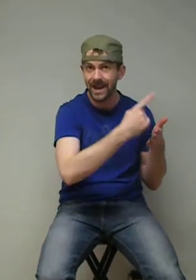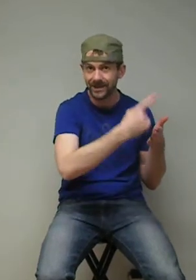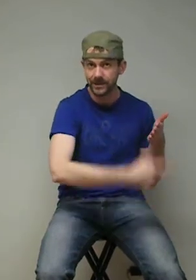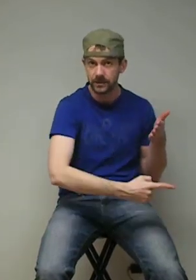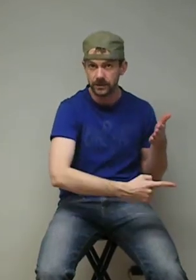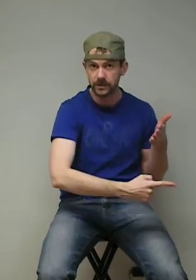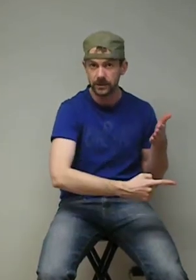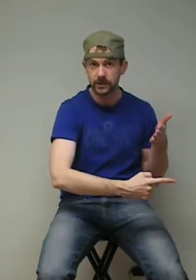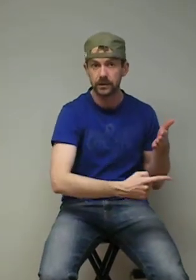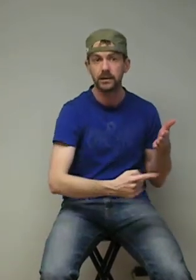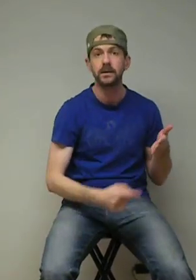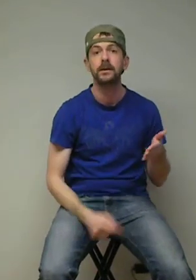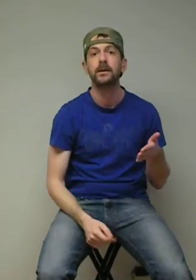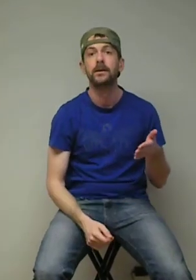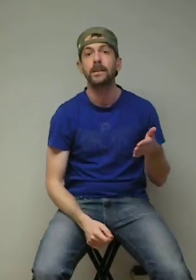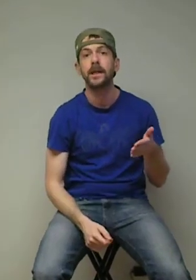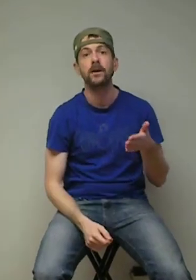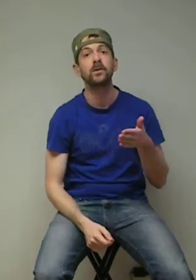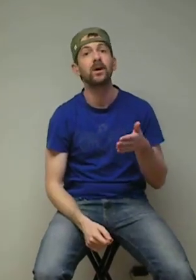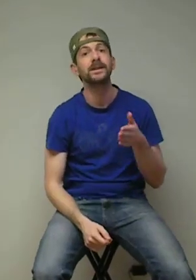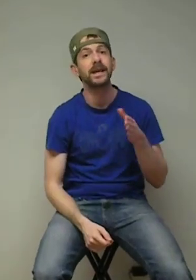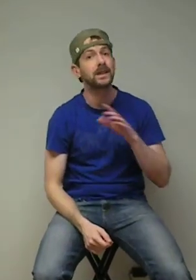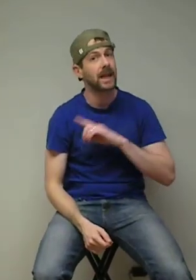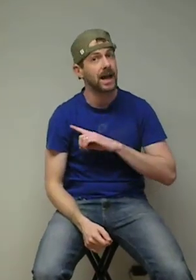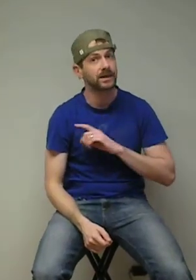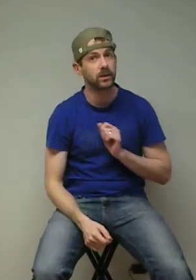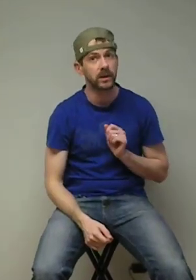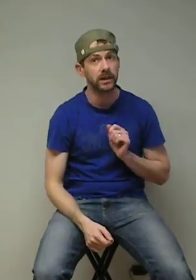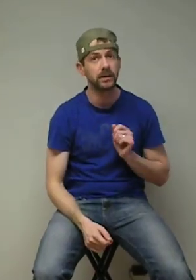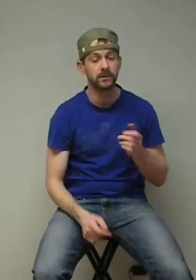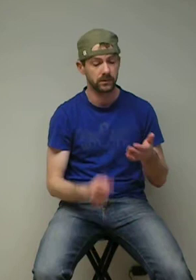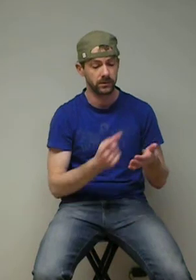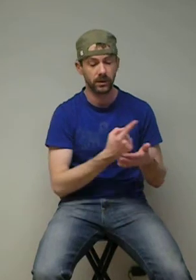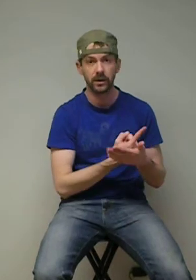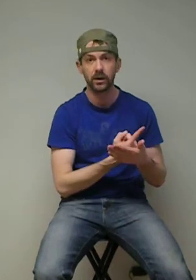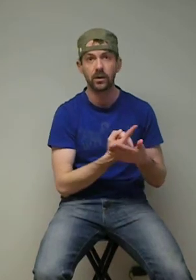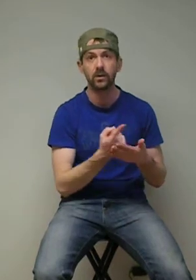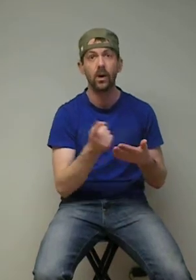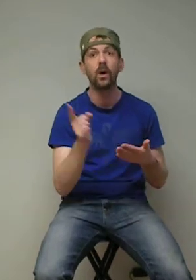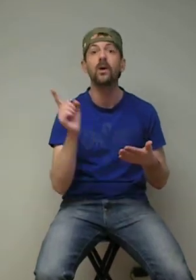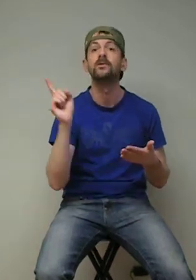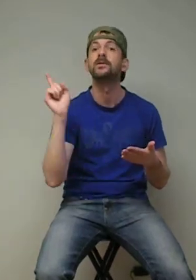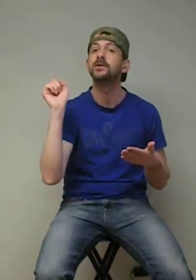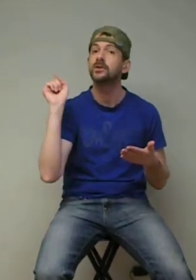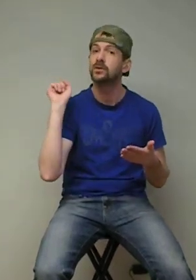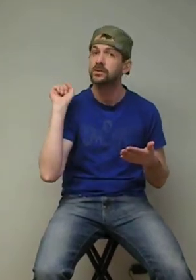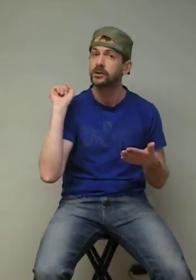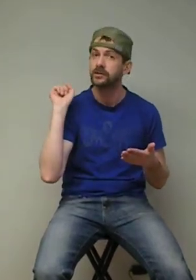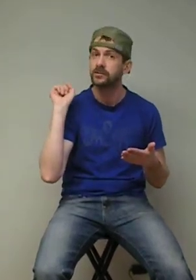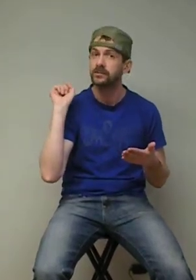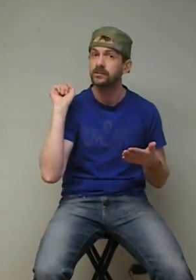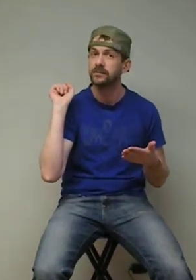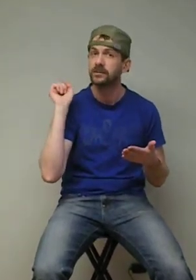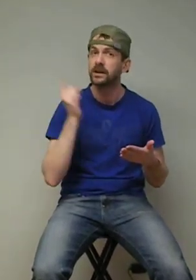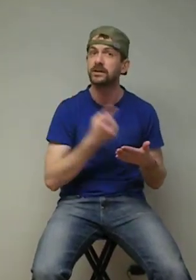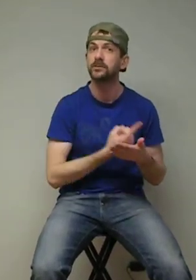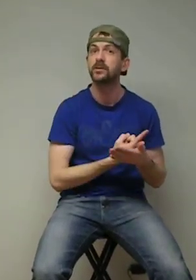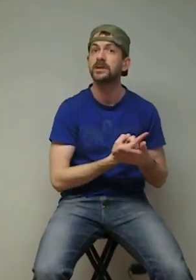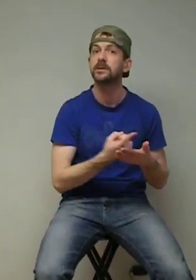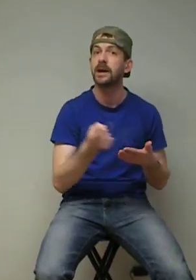Weekend. Now if you want to say last week, you're going to go over the shoulder because it's moving to the